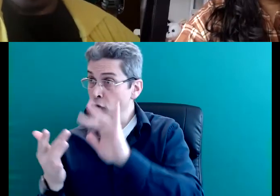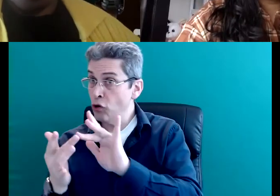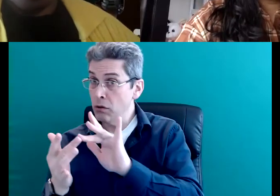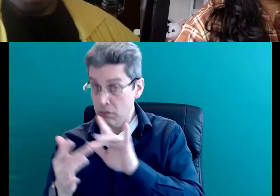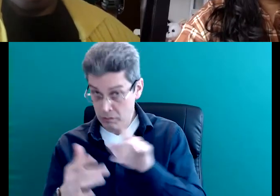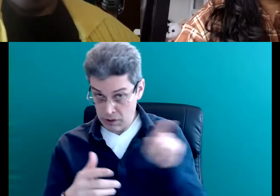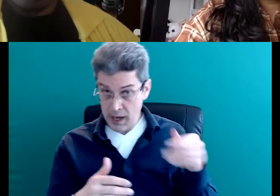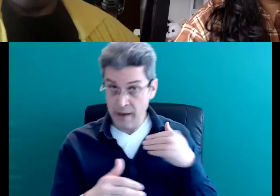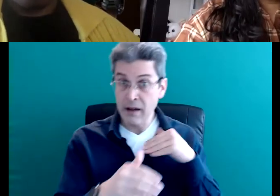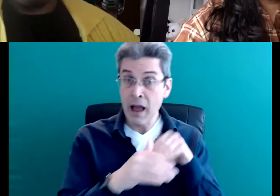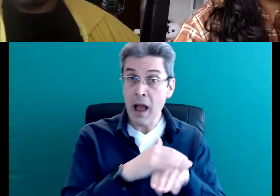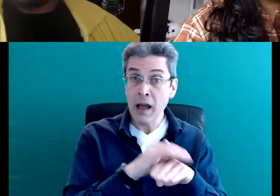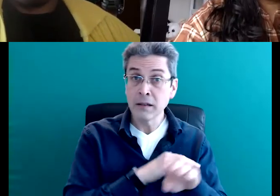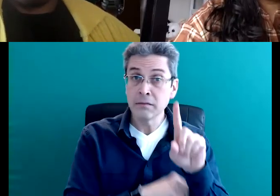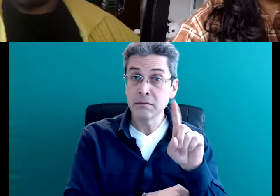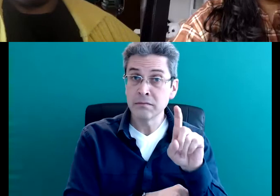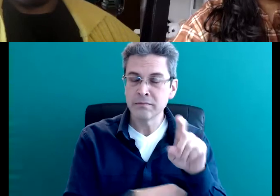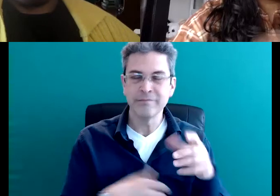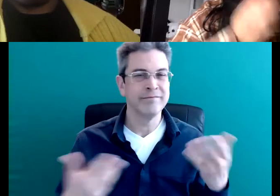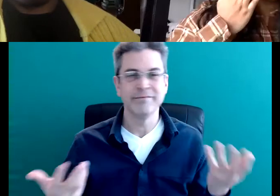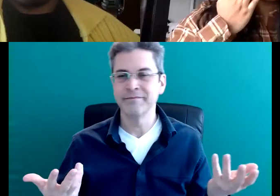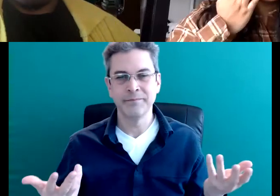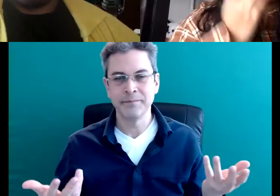There were tons of ways in which